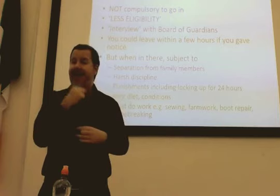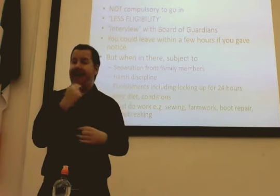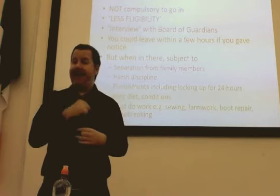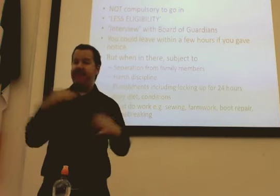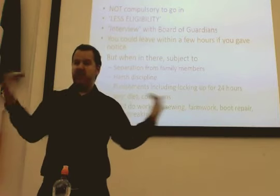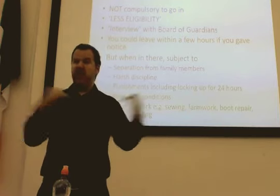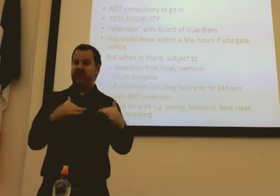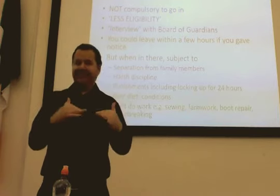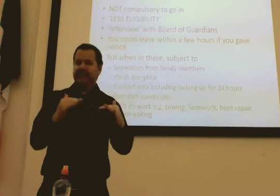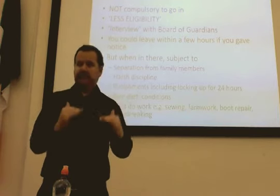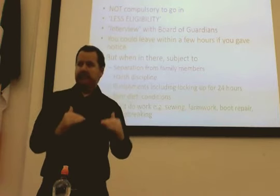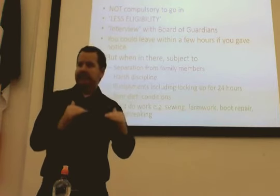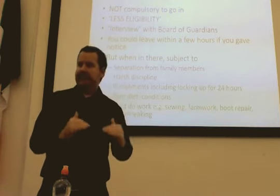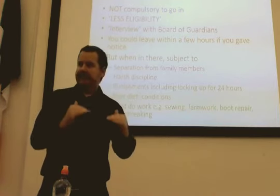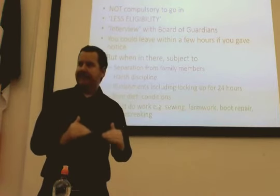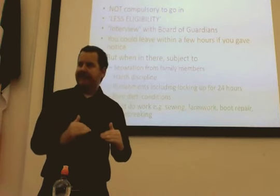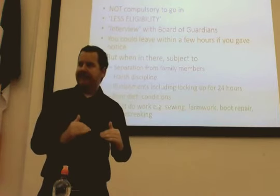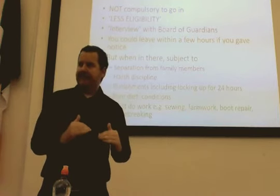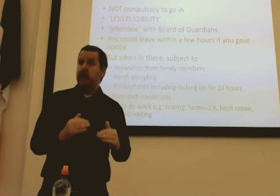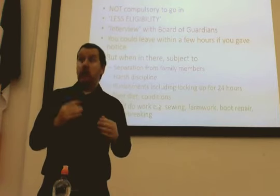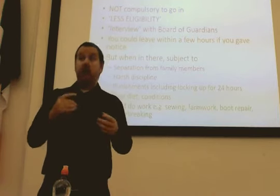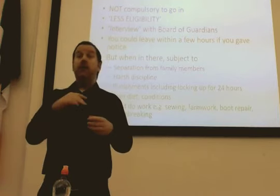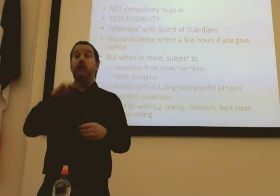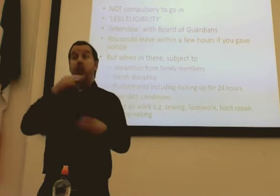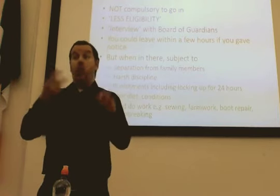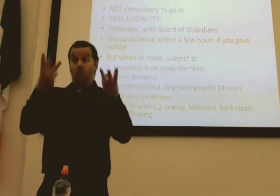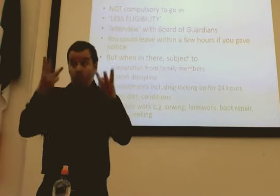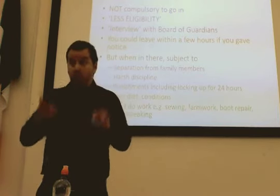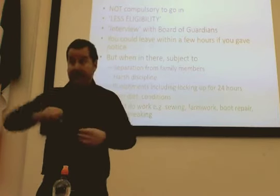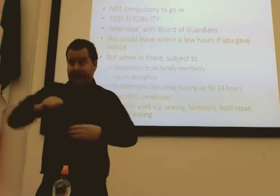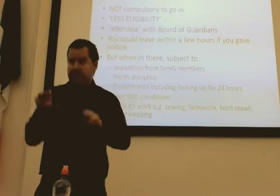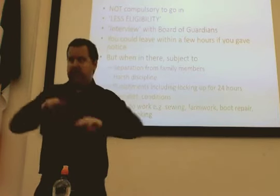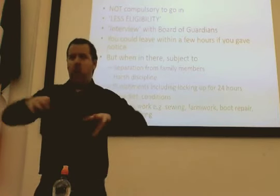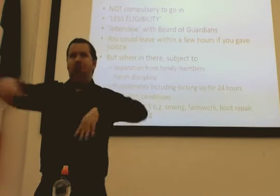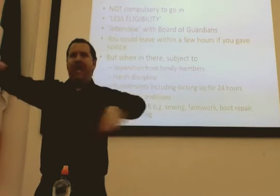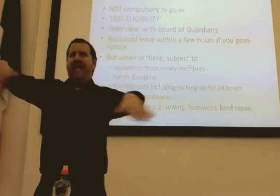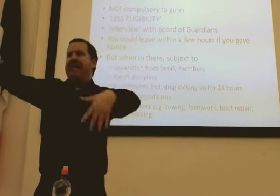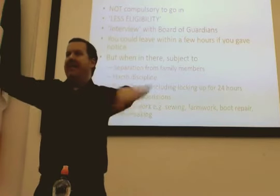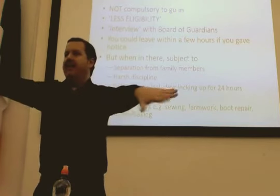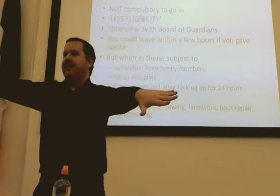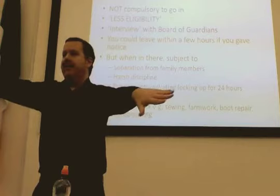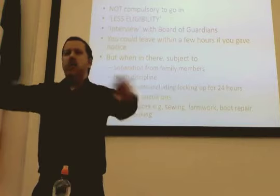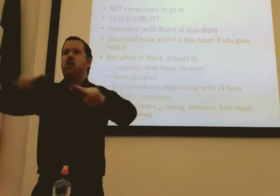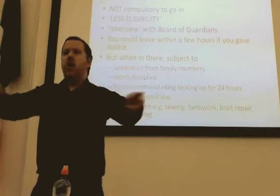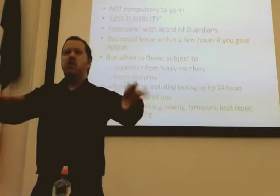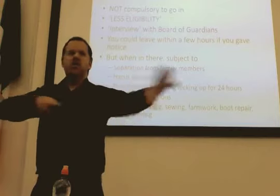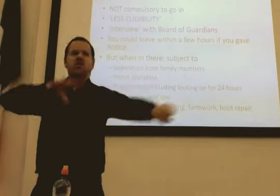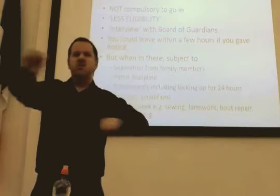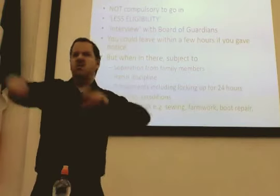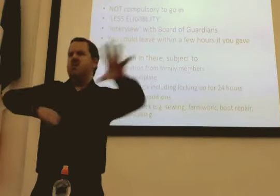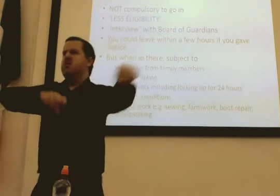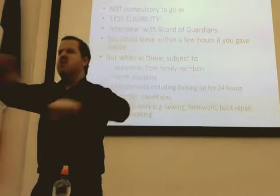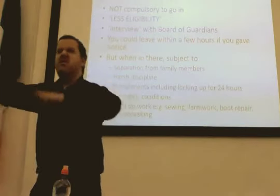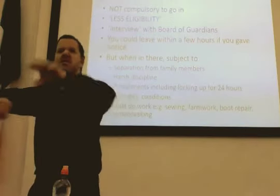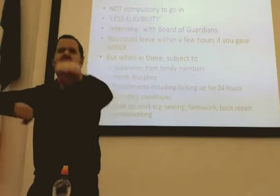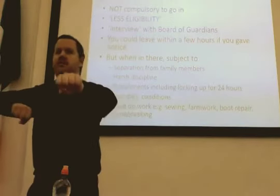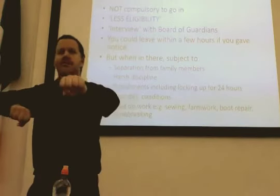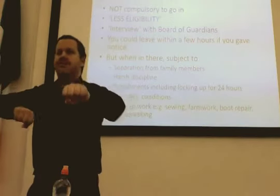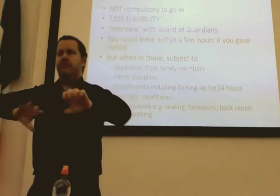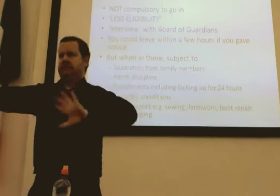run. If they made it too nice and too attractive, then people would want to go in, because they wanted to keep people away as much as possible. So they were trying to